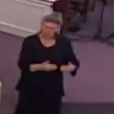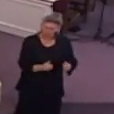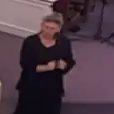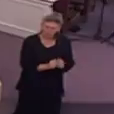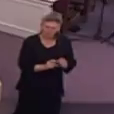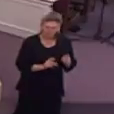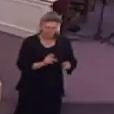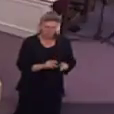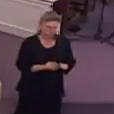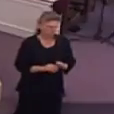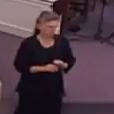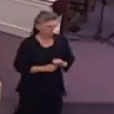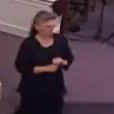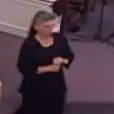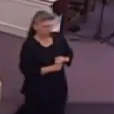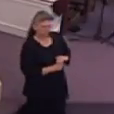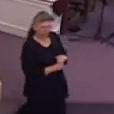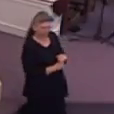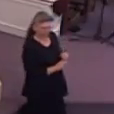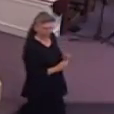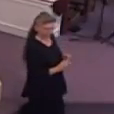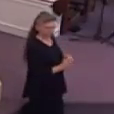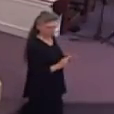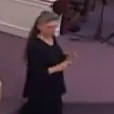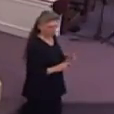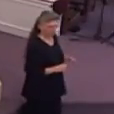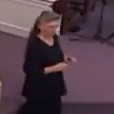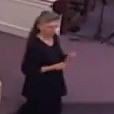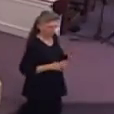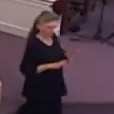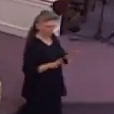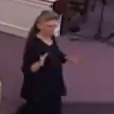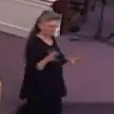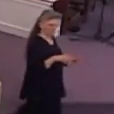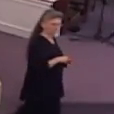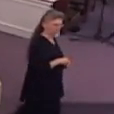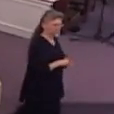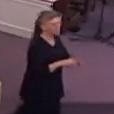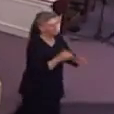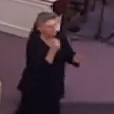they shun people and they shun, amen, getting involved in situations.